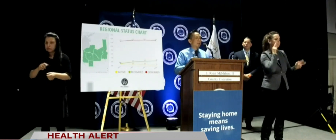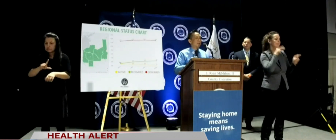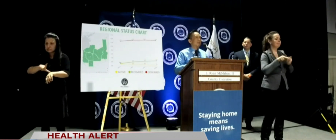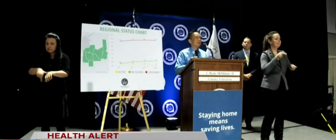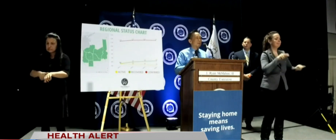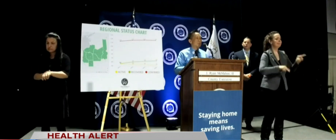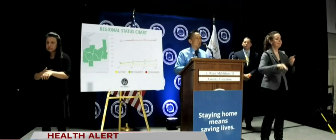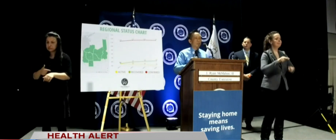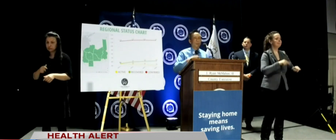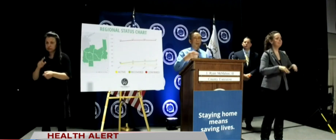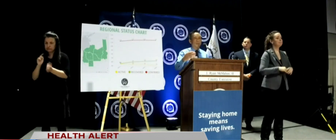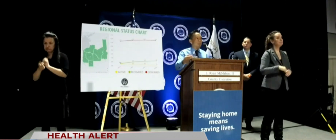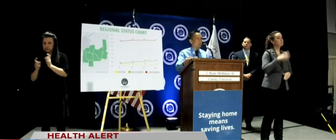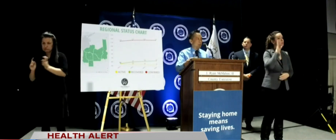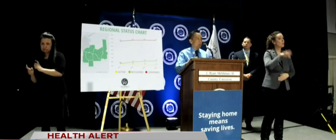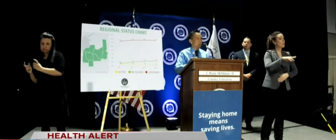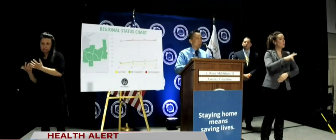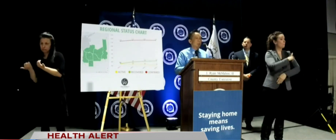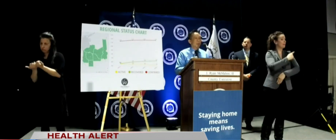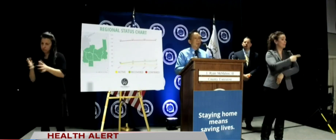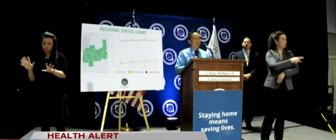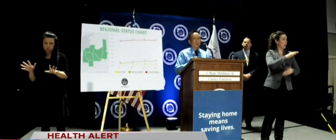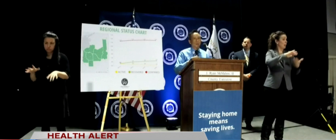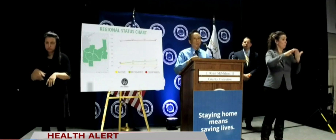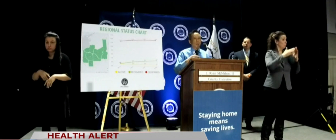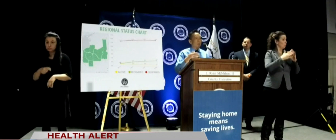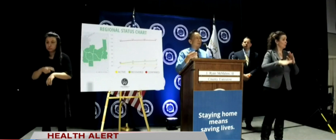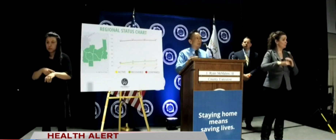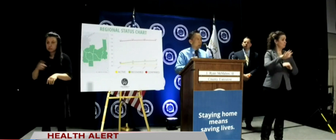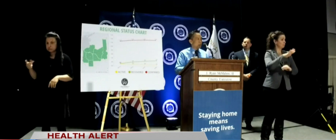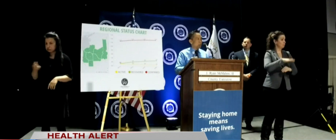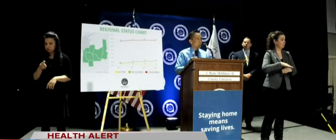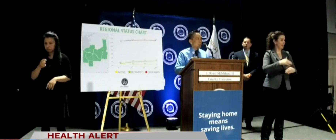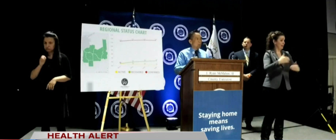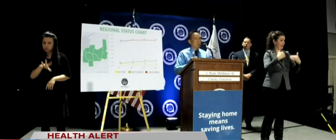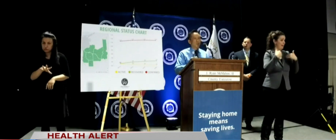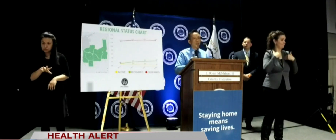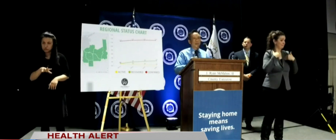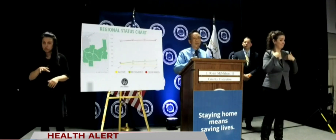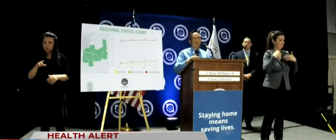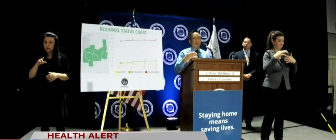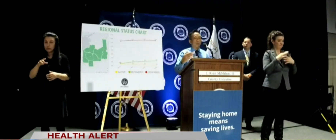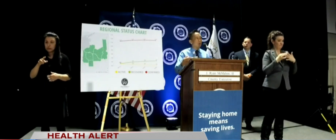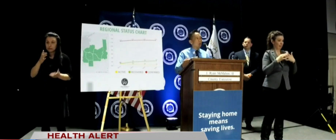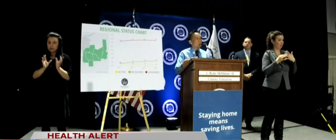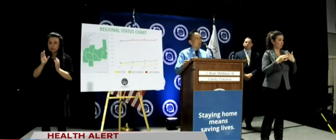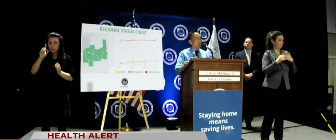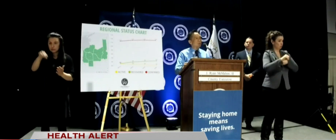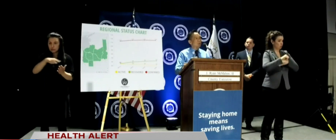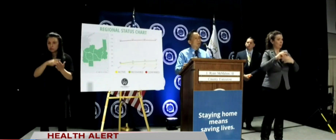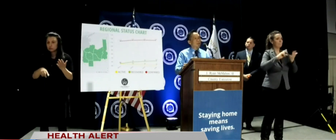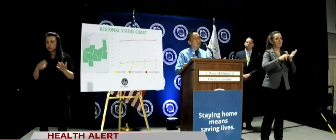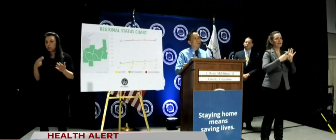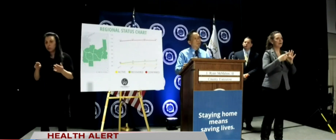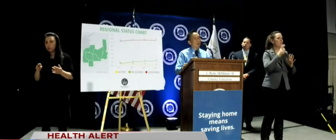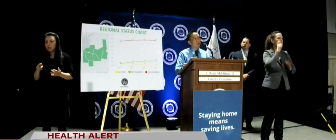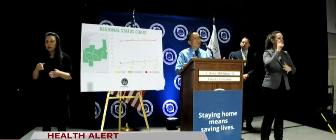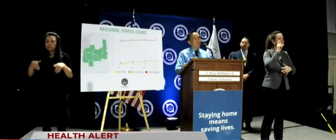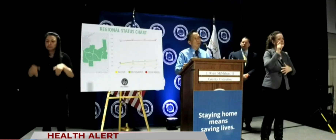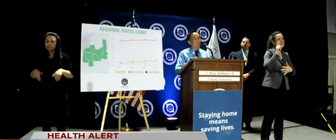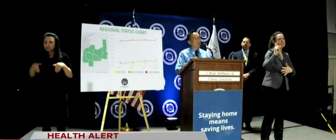scheduling the elective surgery months in advance, and then we had to cancel them. And so they've had to wait longer. And some of